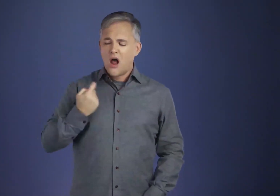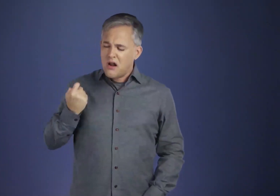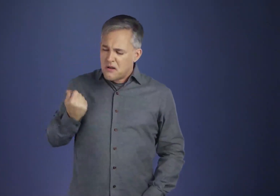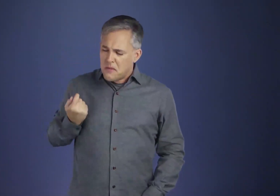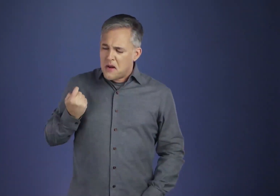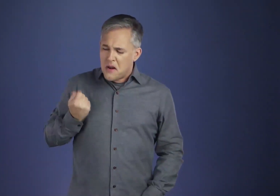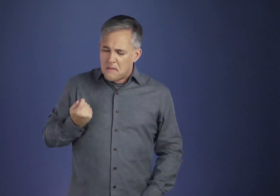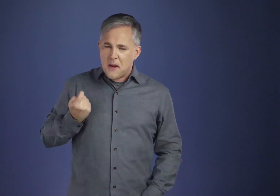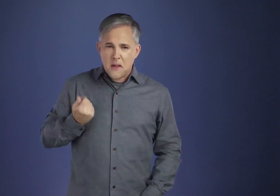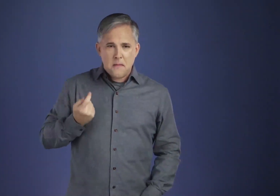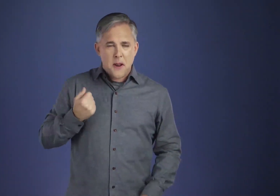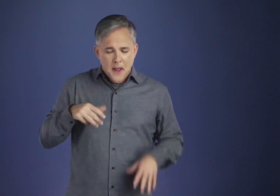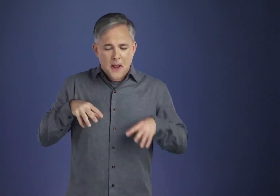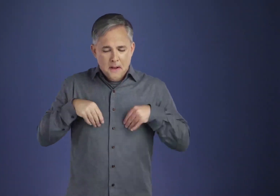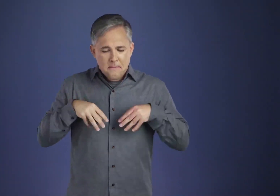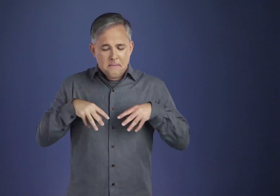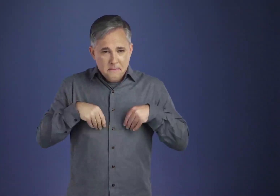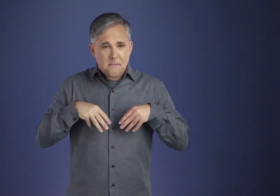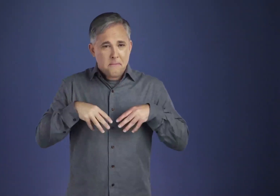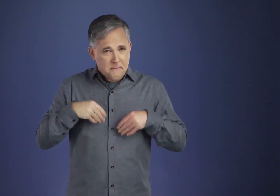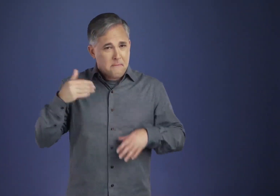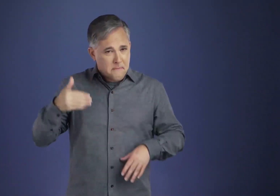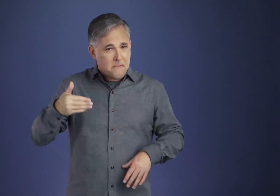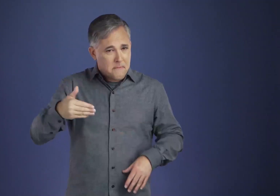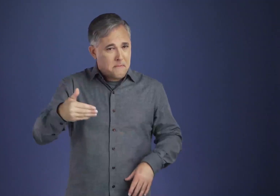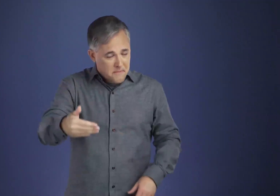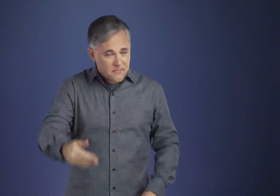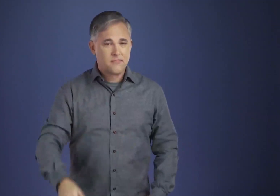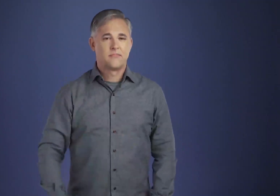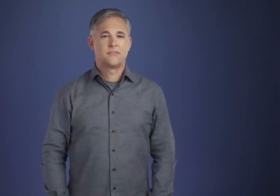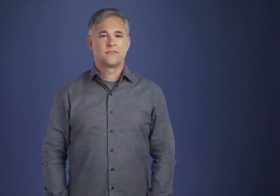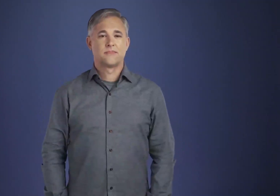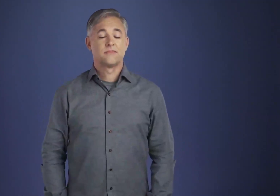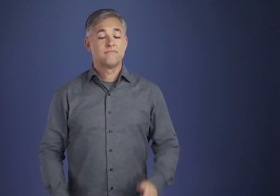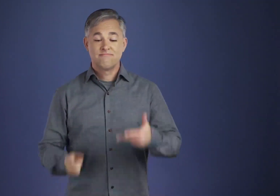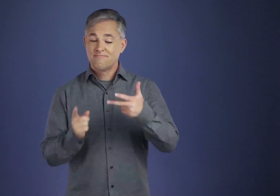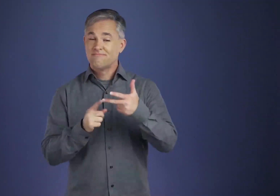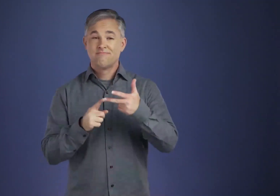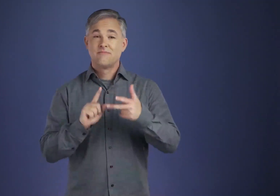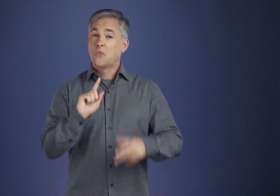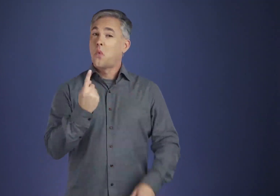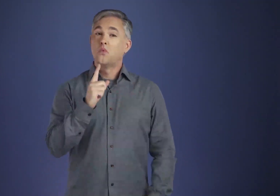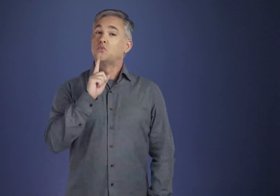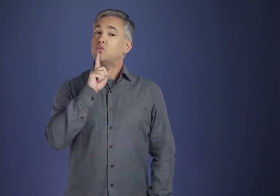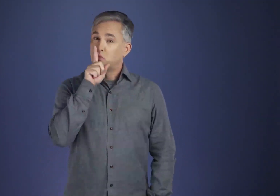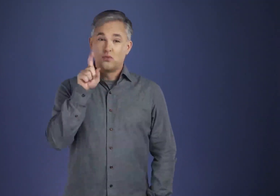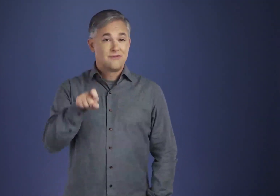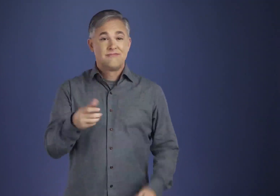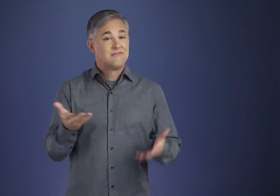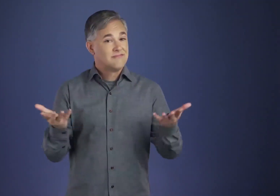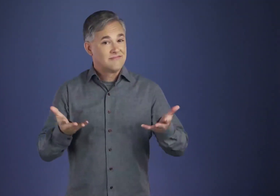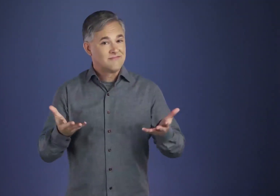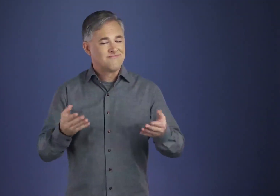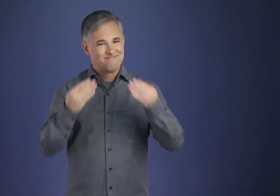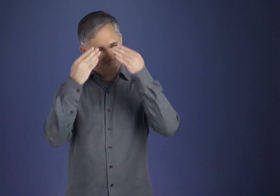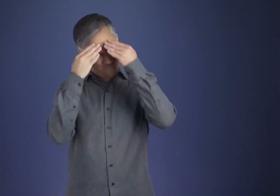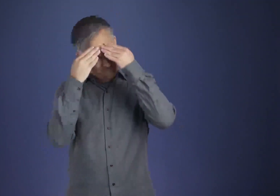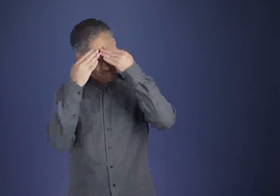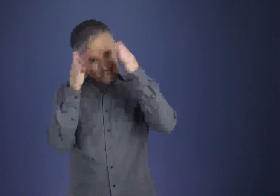to swallow all of Step 2 right now. Looking back, I find that I took it piecemeal myself.